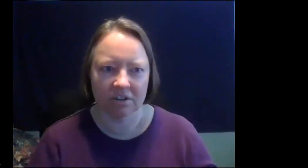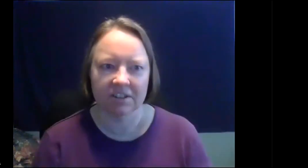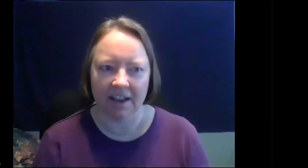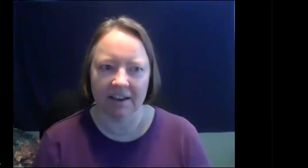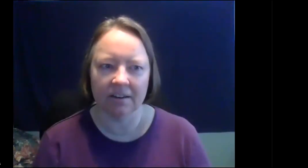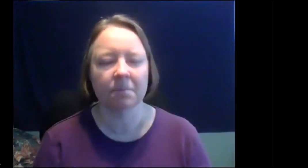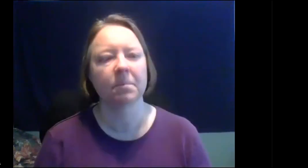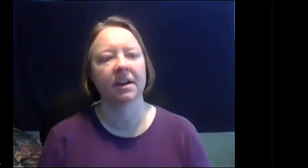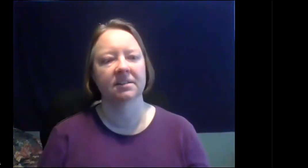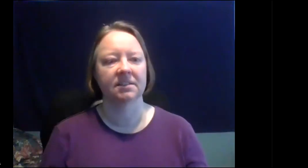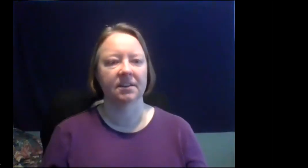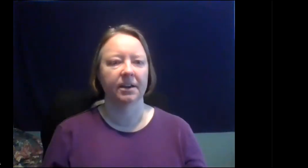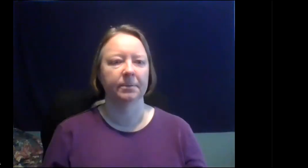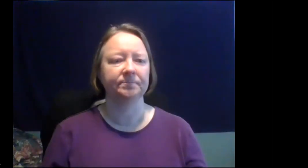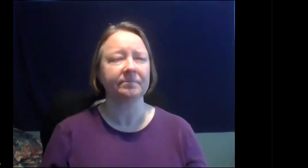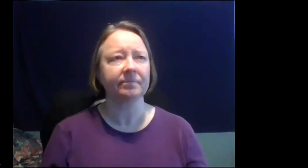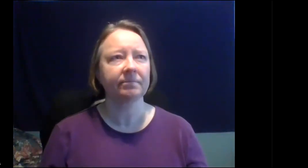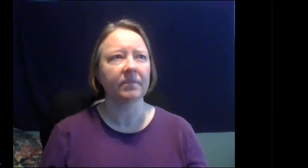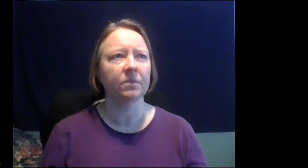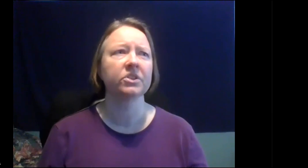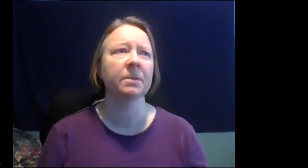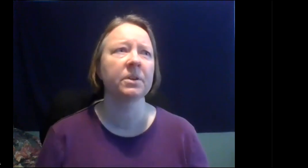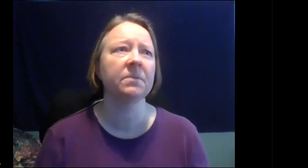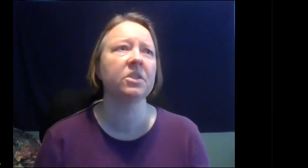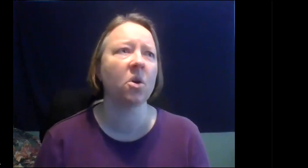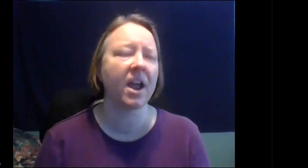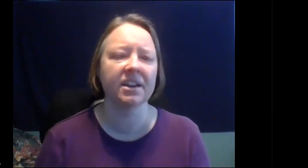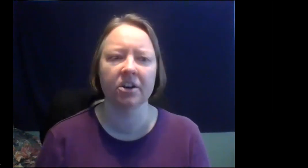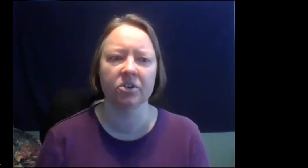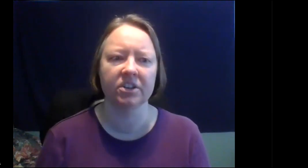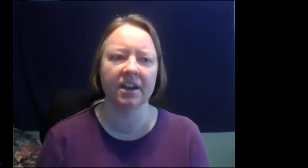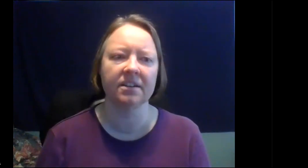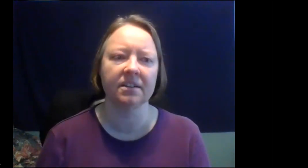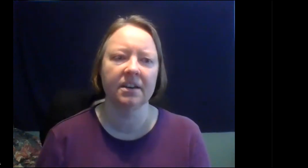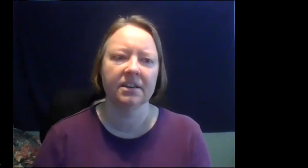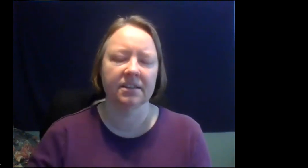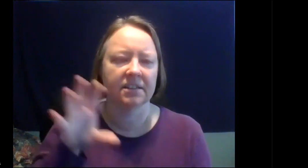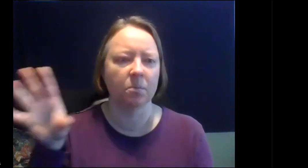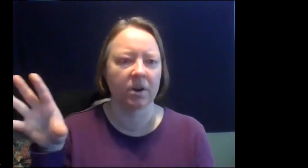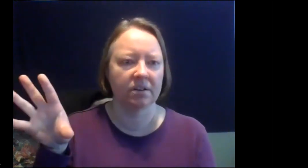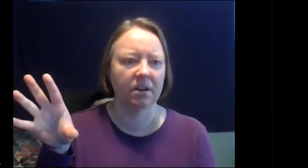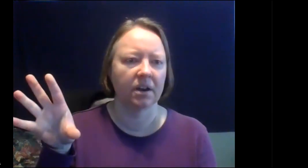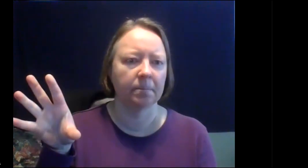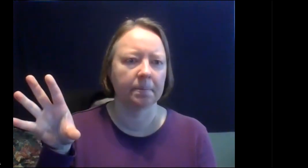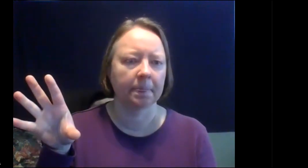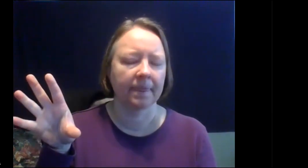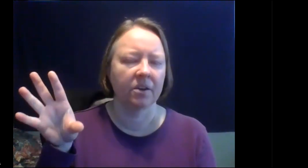universal sign. But for example, even though I can understand someone who